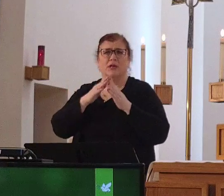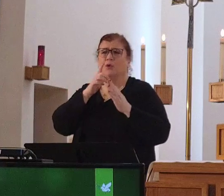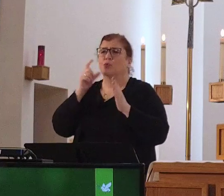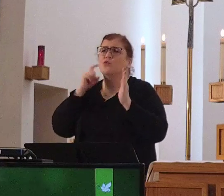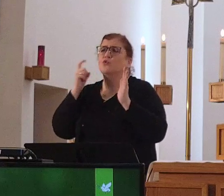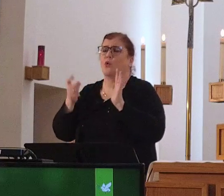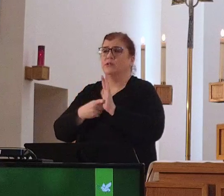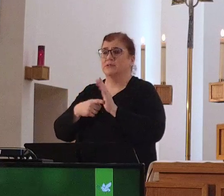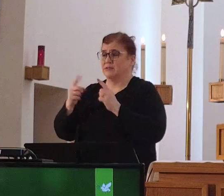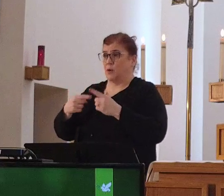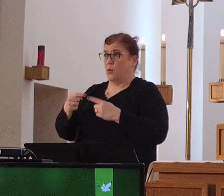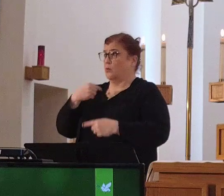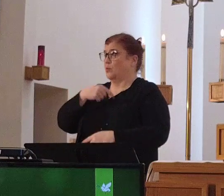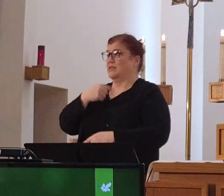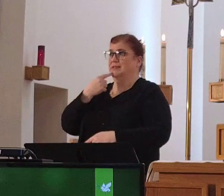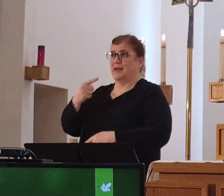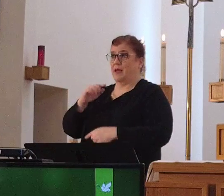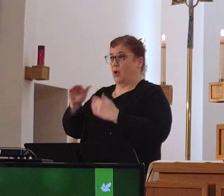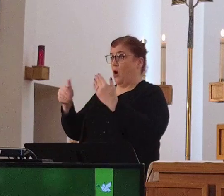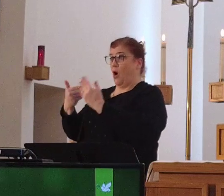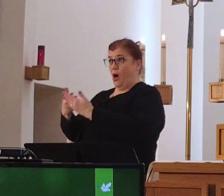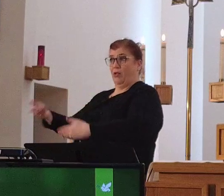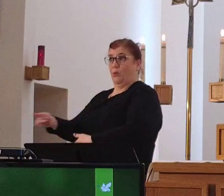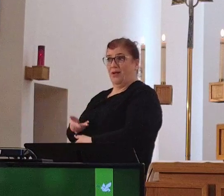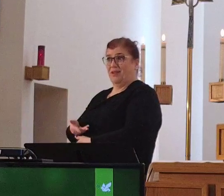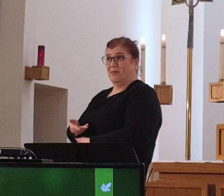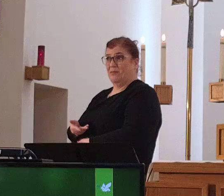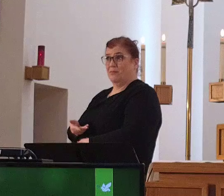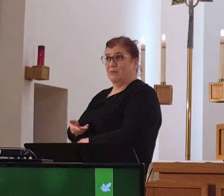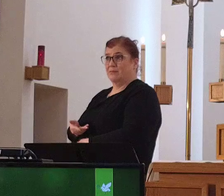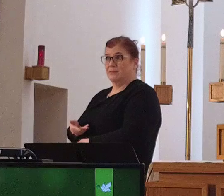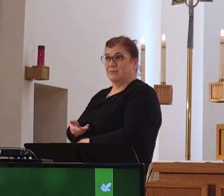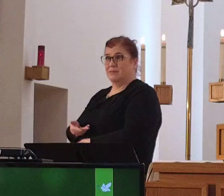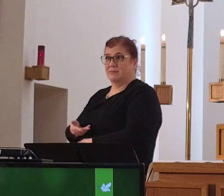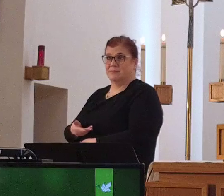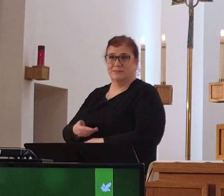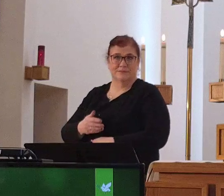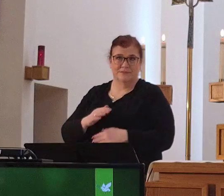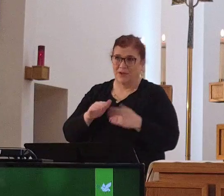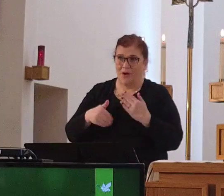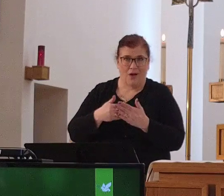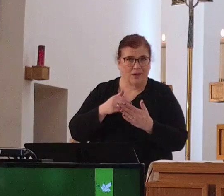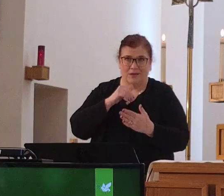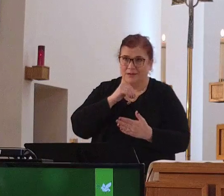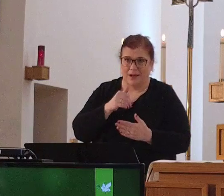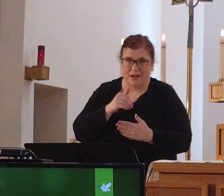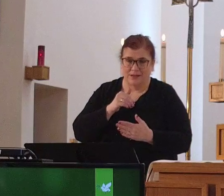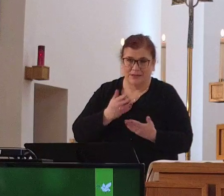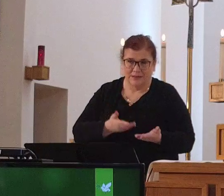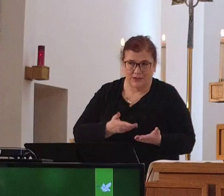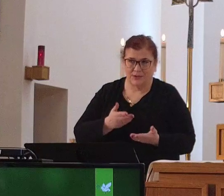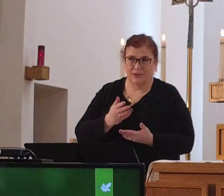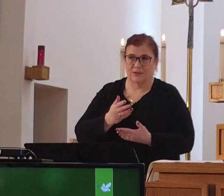that even when we say all are welcome, all are not actually